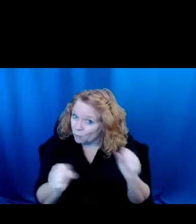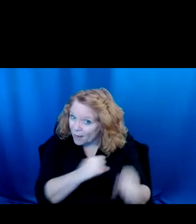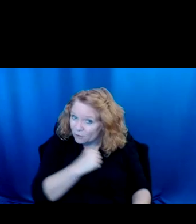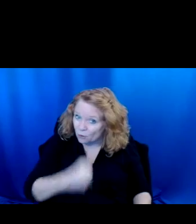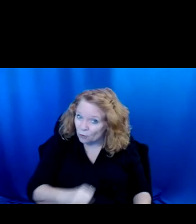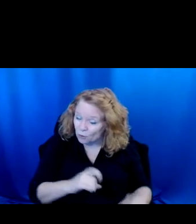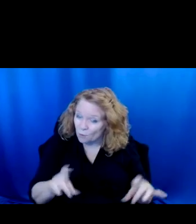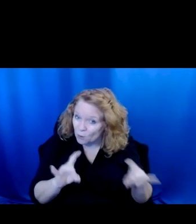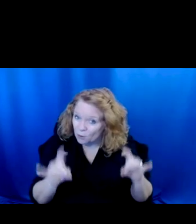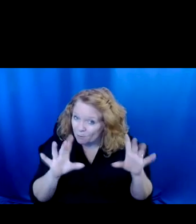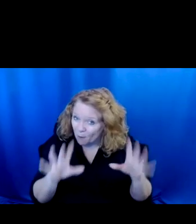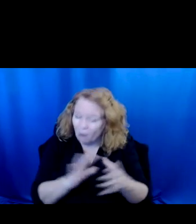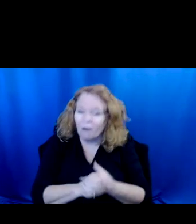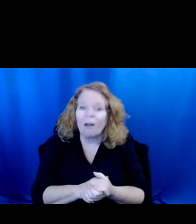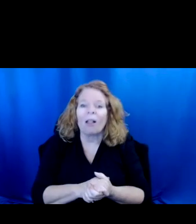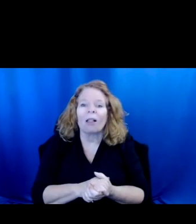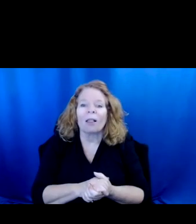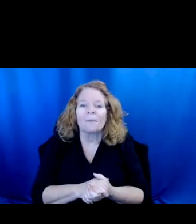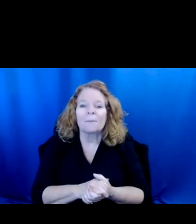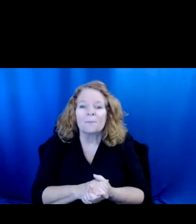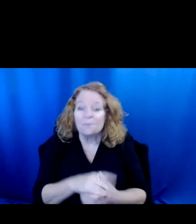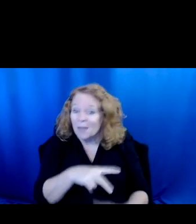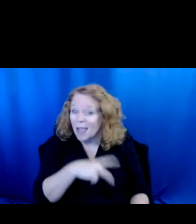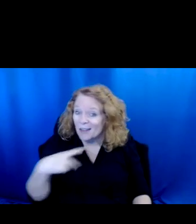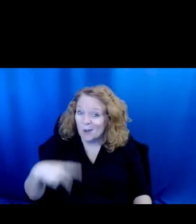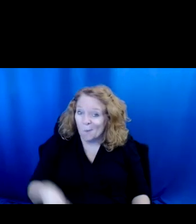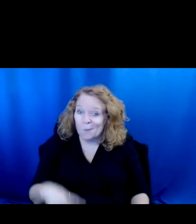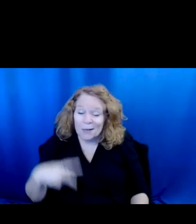Sparkle. And Princess Peggy said,